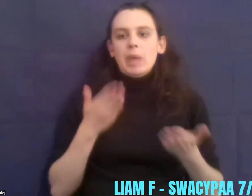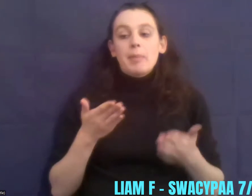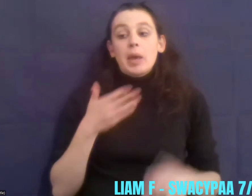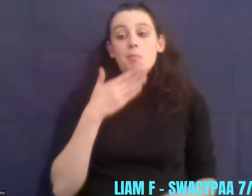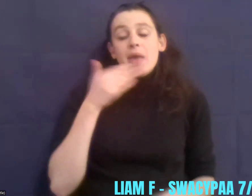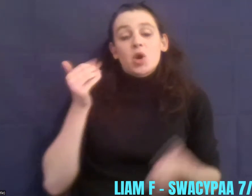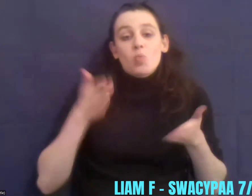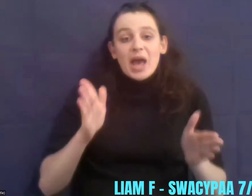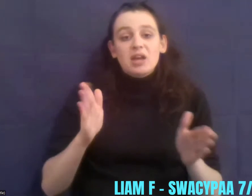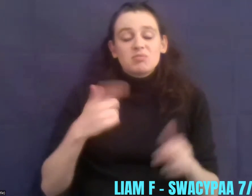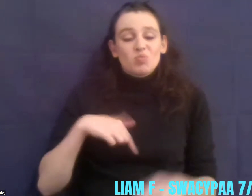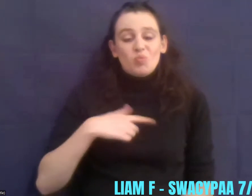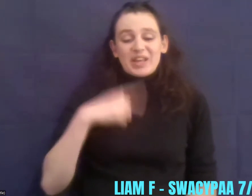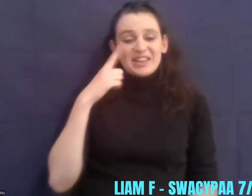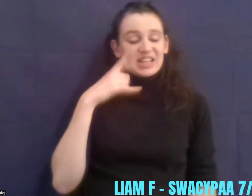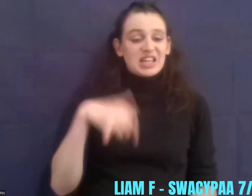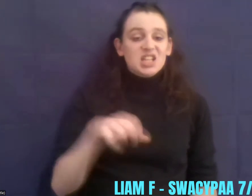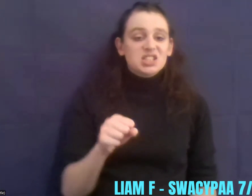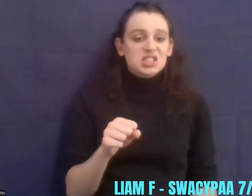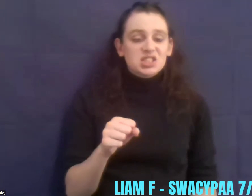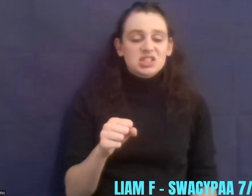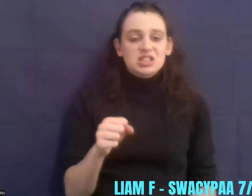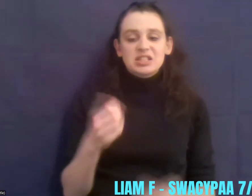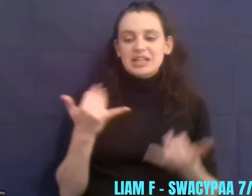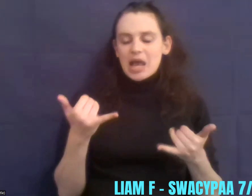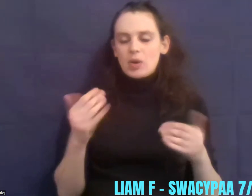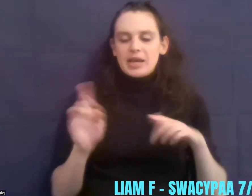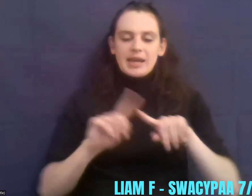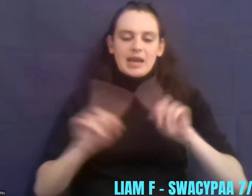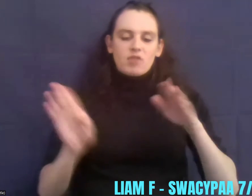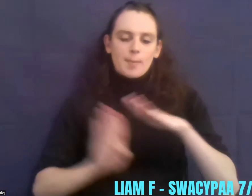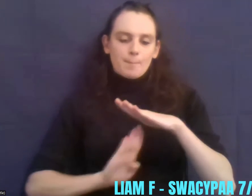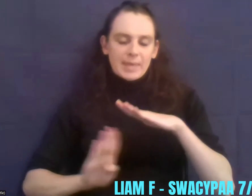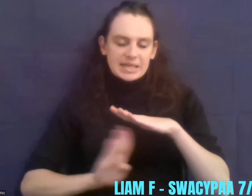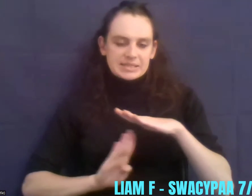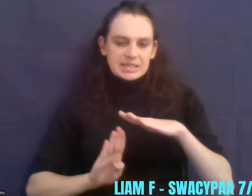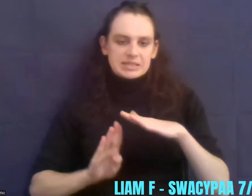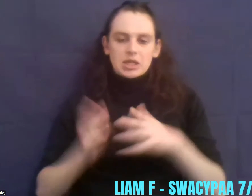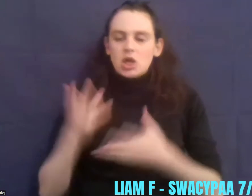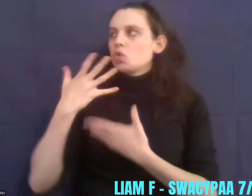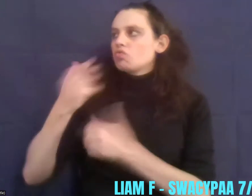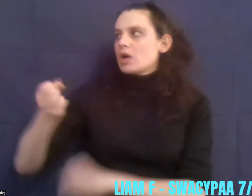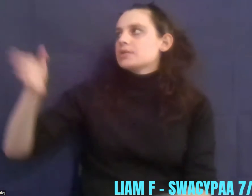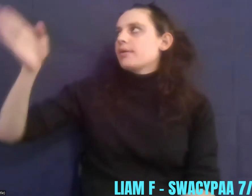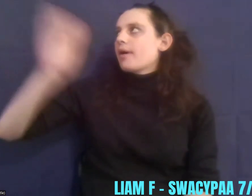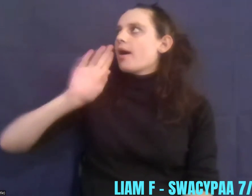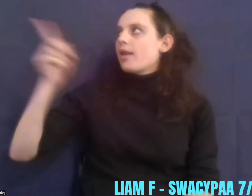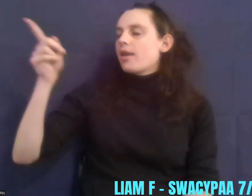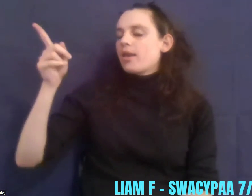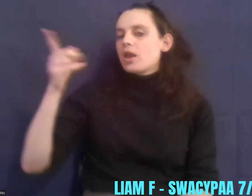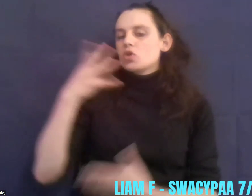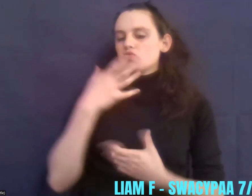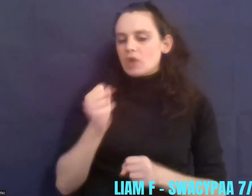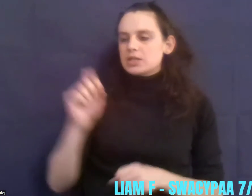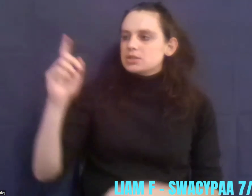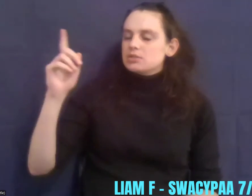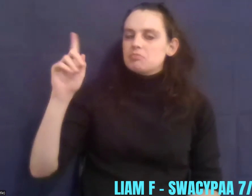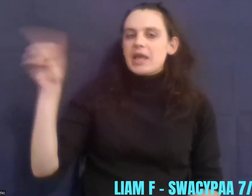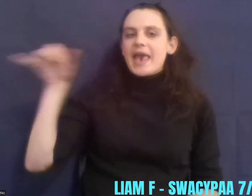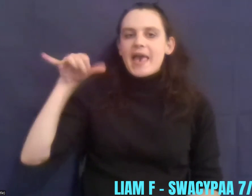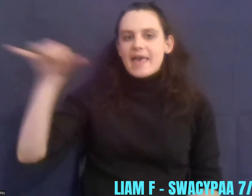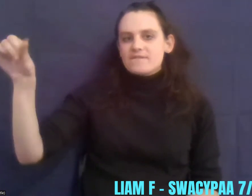of trusting and relying upon God. We trust infinite God rather than our finite selves. We're in the world to play the